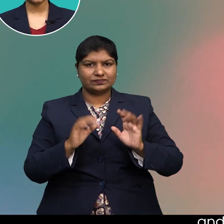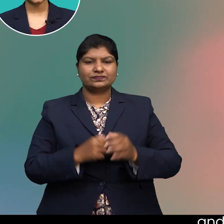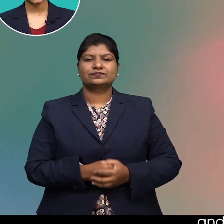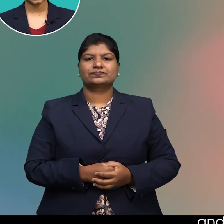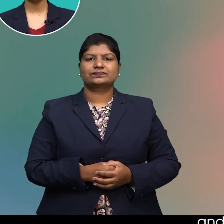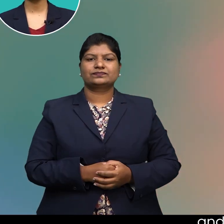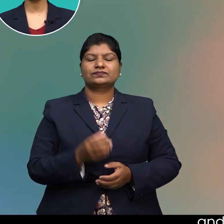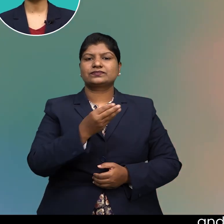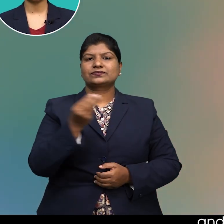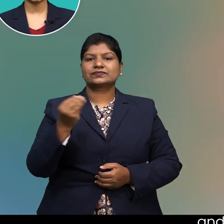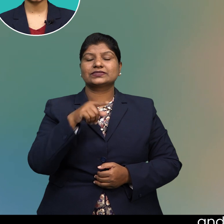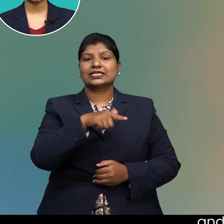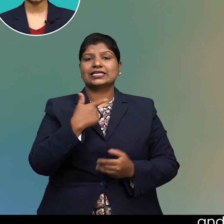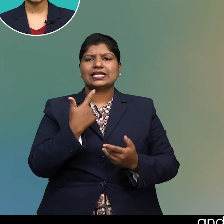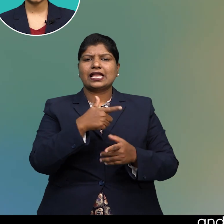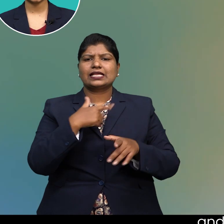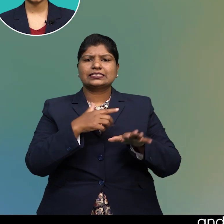Mollusca,